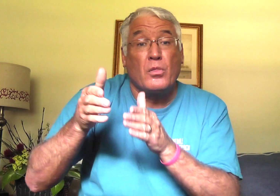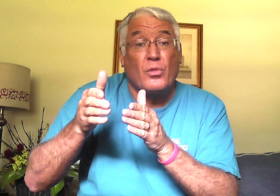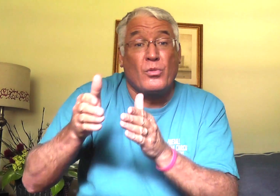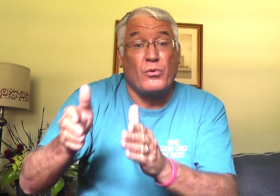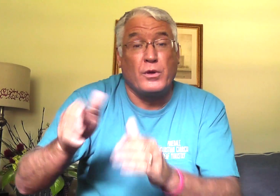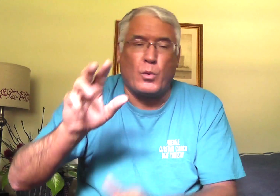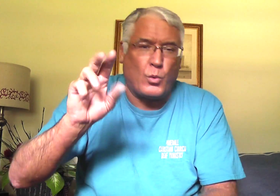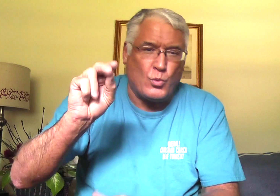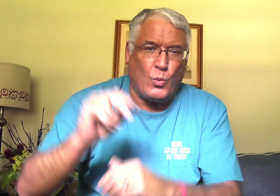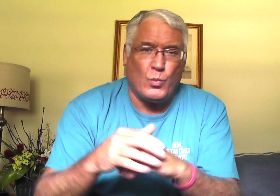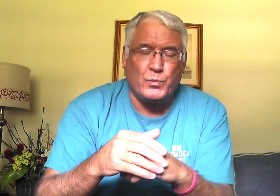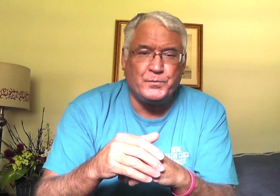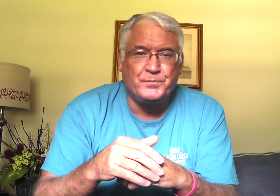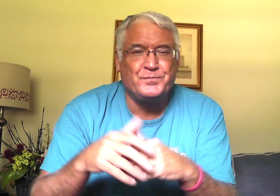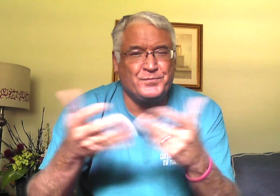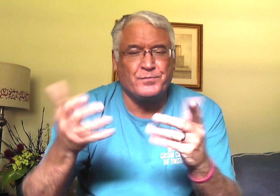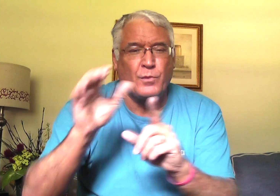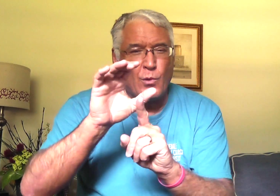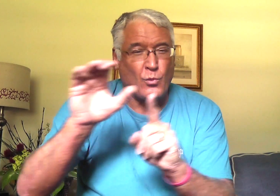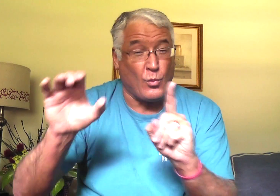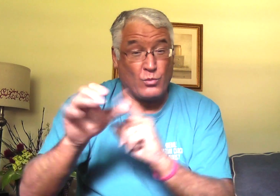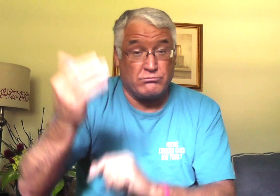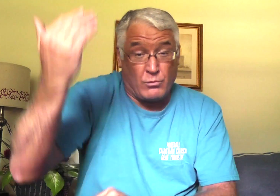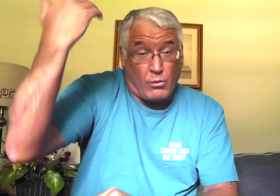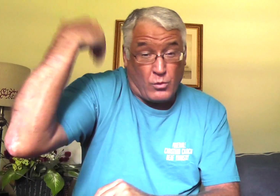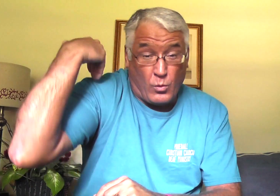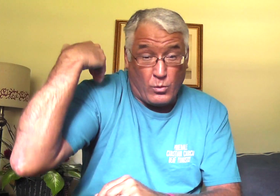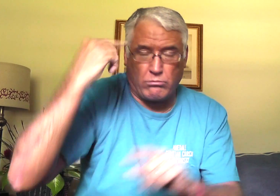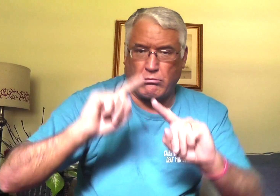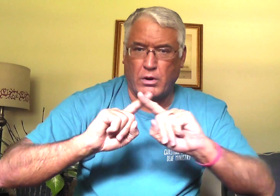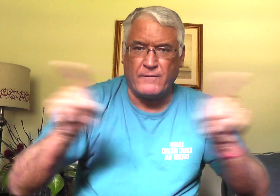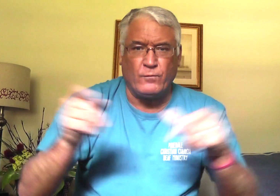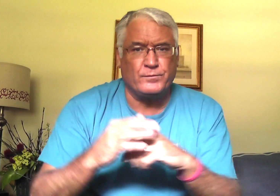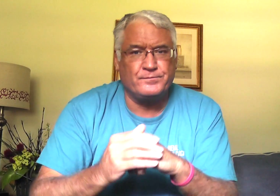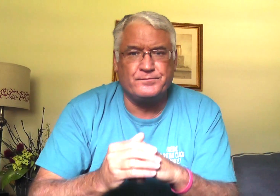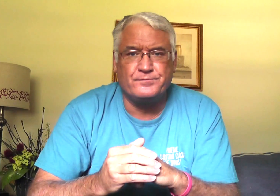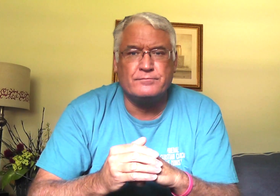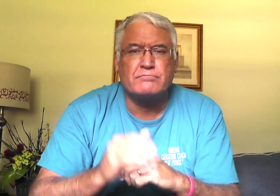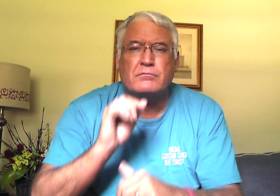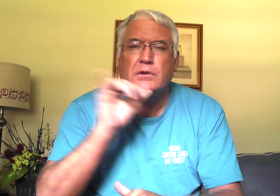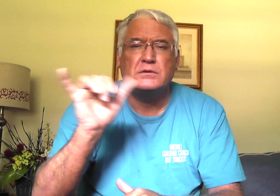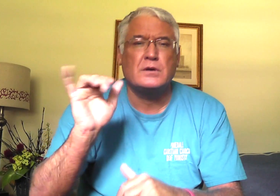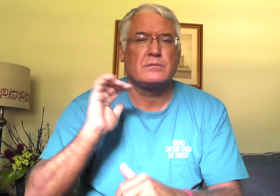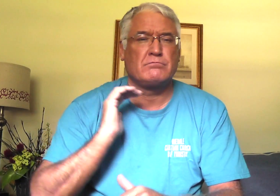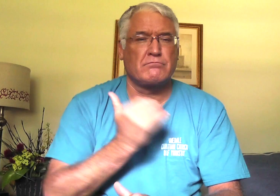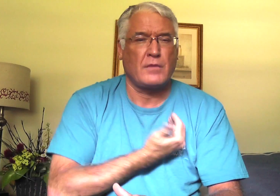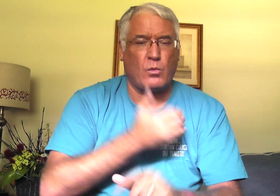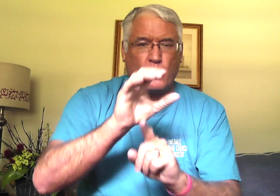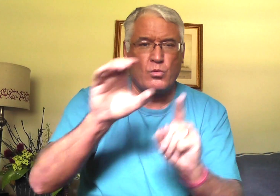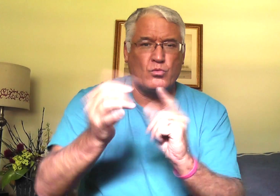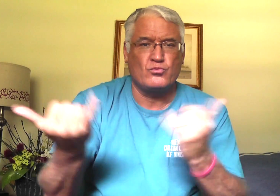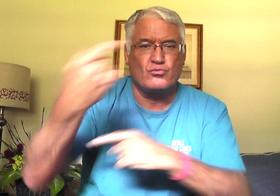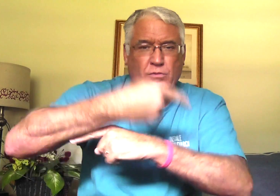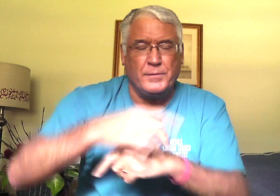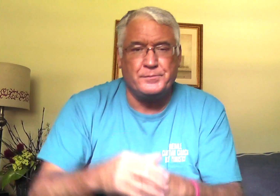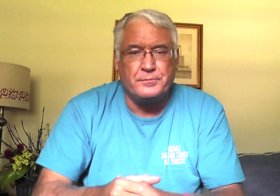were different. In some ways, no. The culture of long ago, it was different. It was not like our